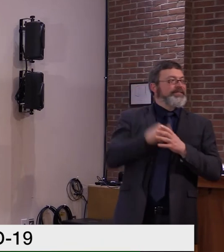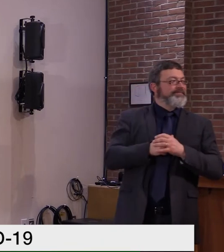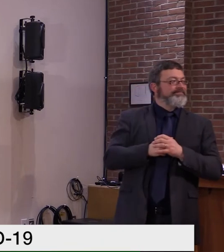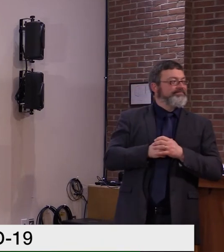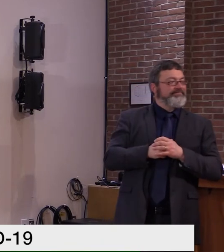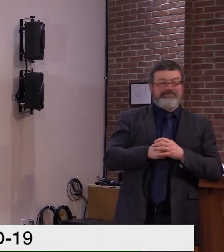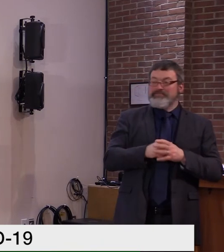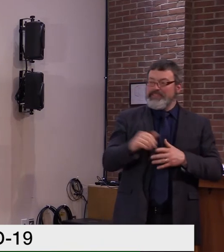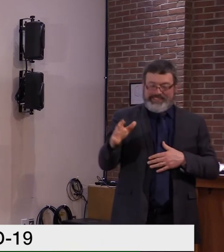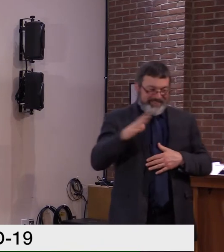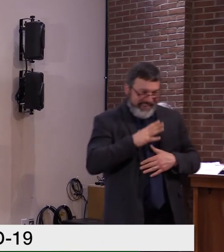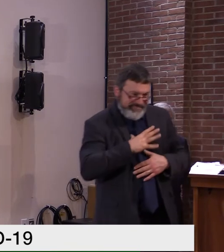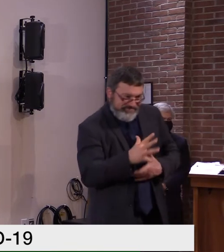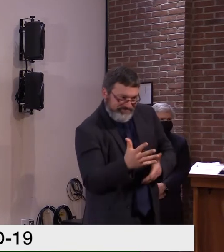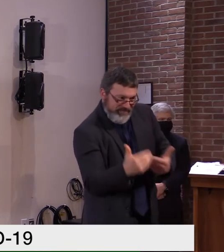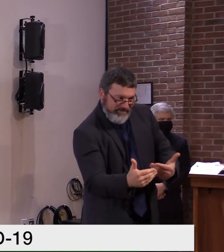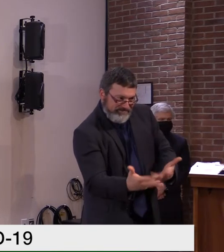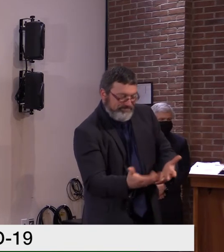him.